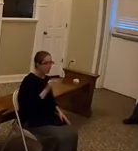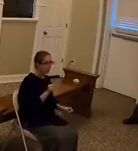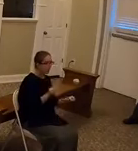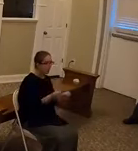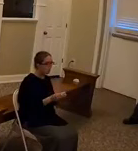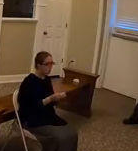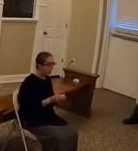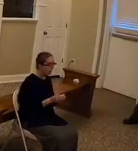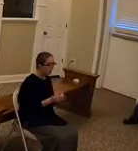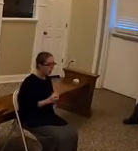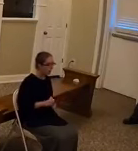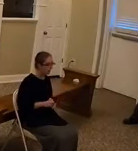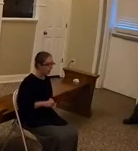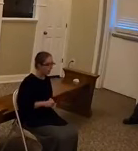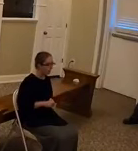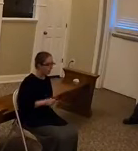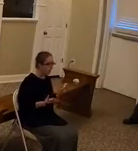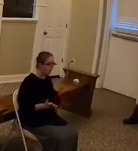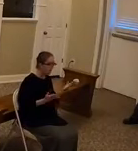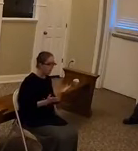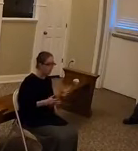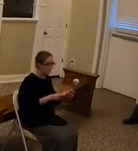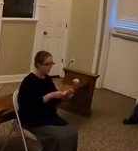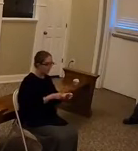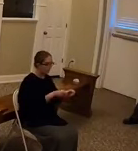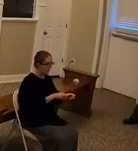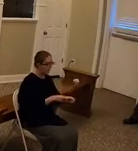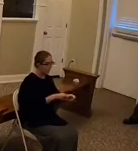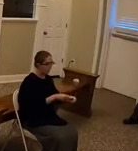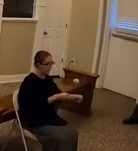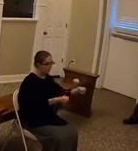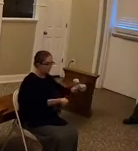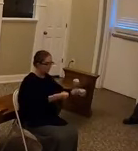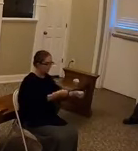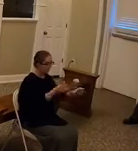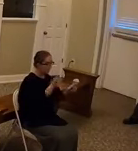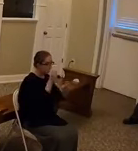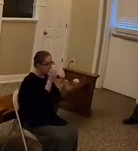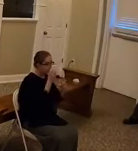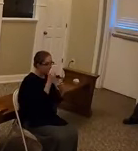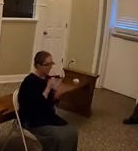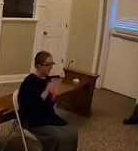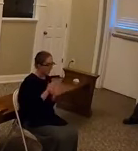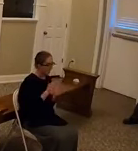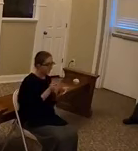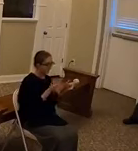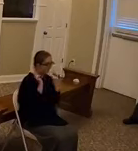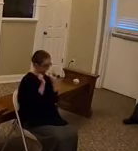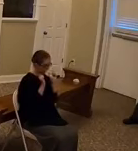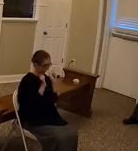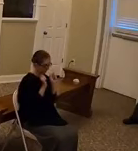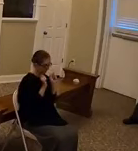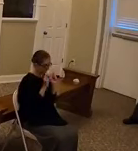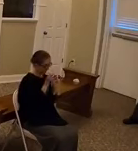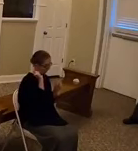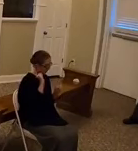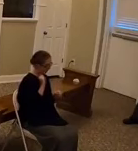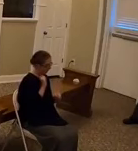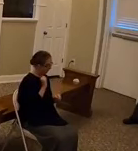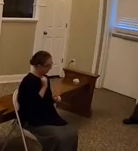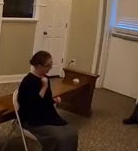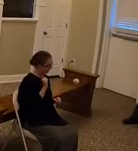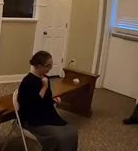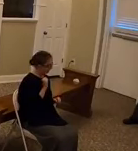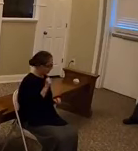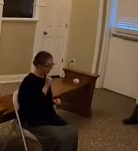longer. Amen. You may be riding the bus with somebody and the trumpet sounds and all of a sudden they were there a second ago